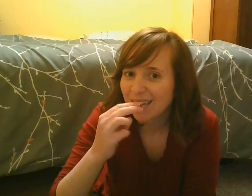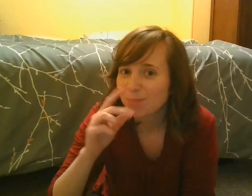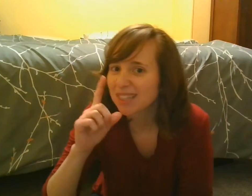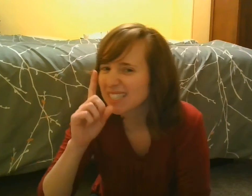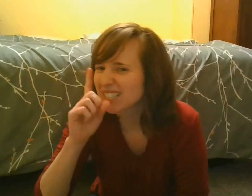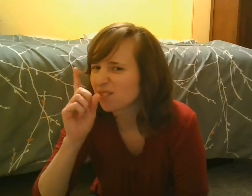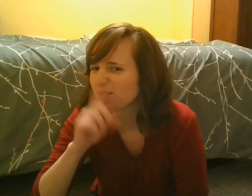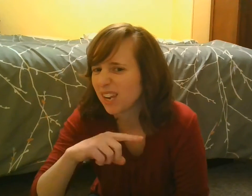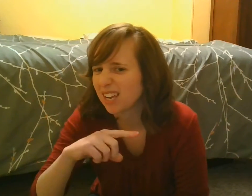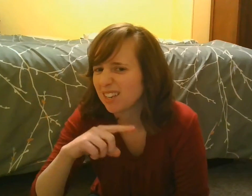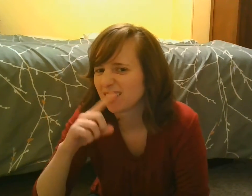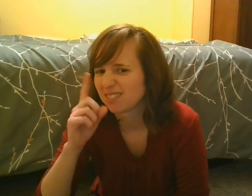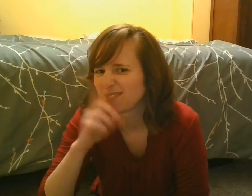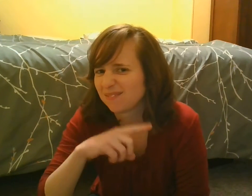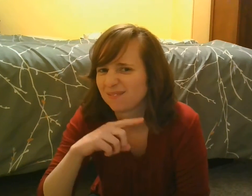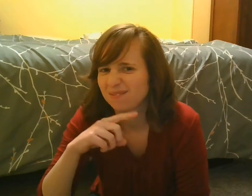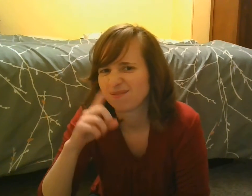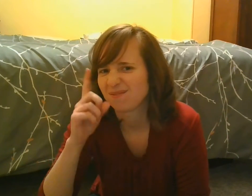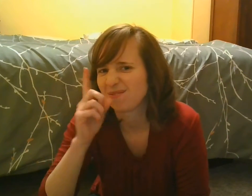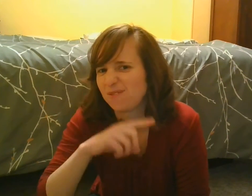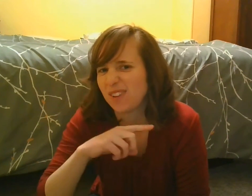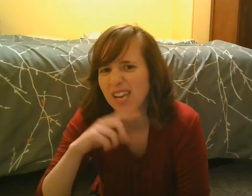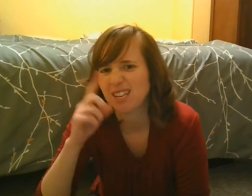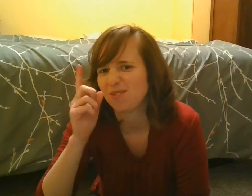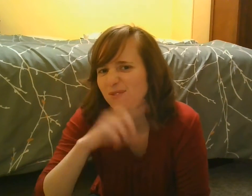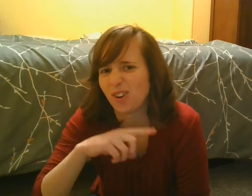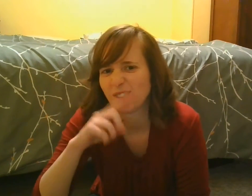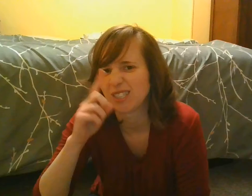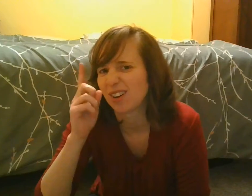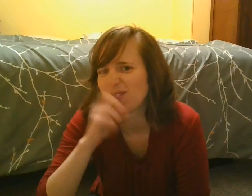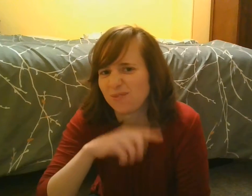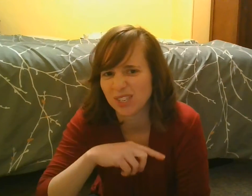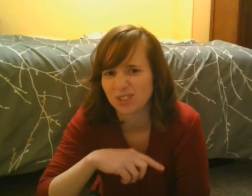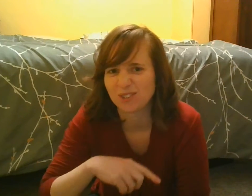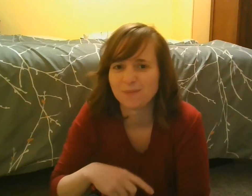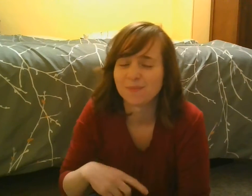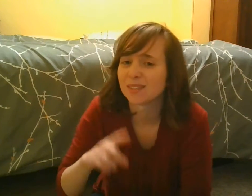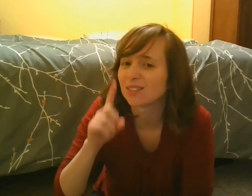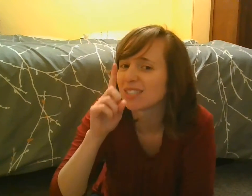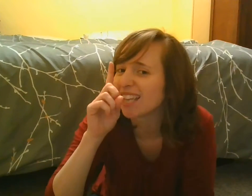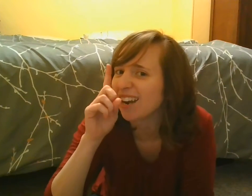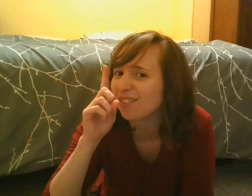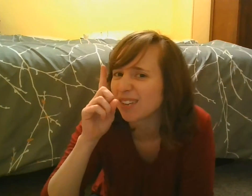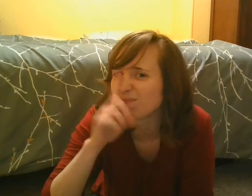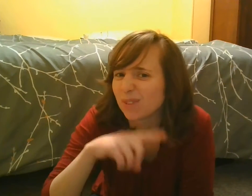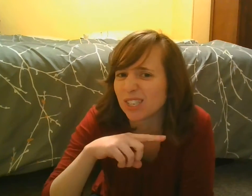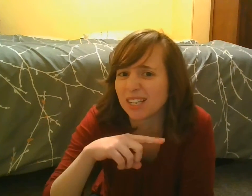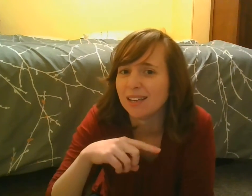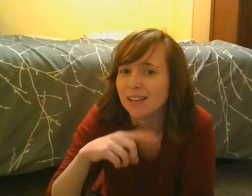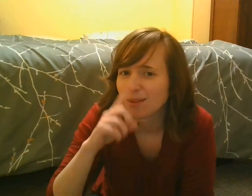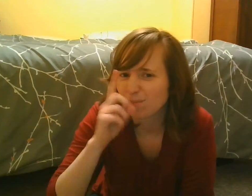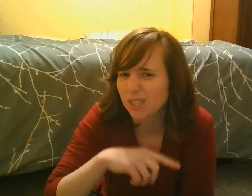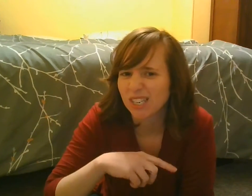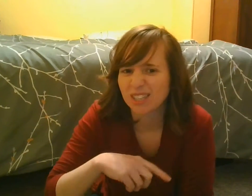but this is fake. Fake, false, artificial. So it's just kind of like brushing the